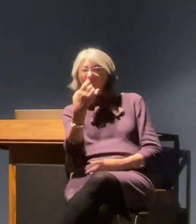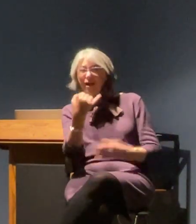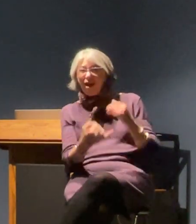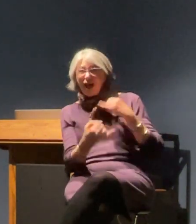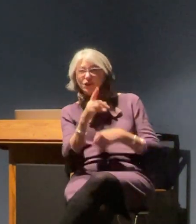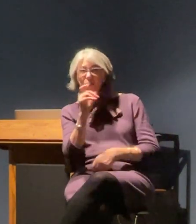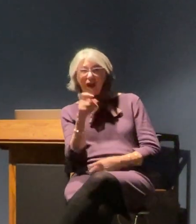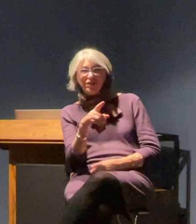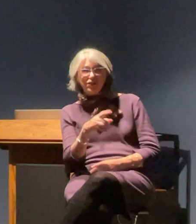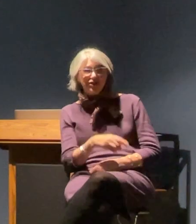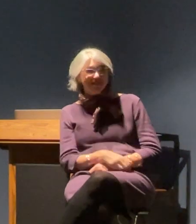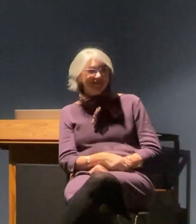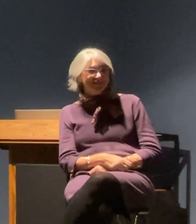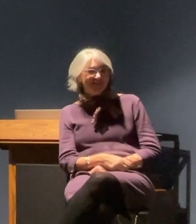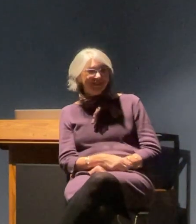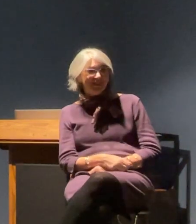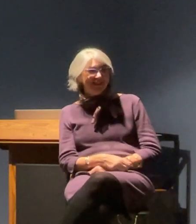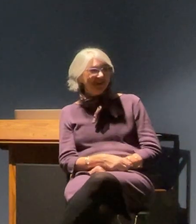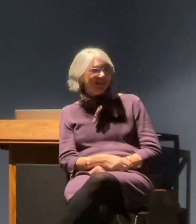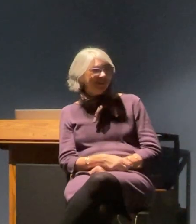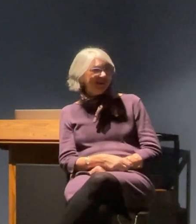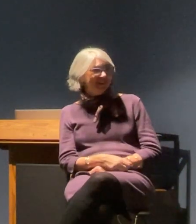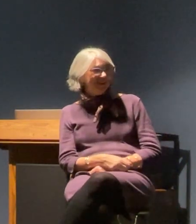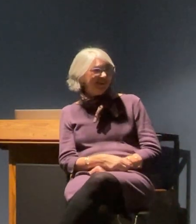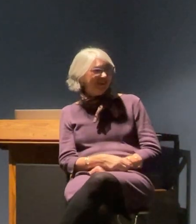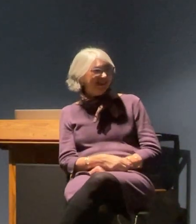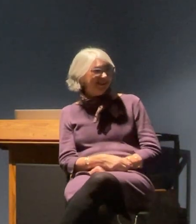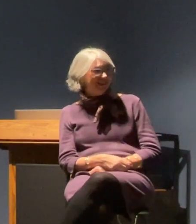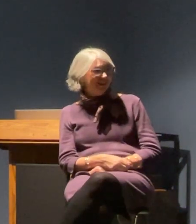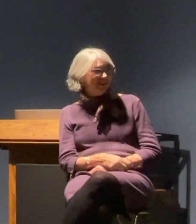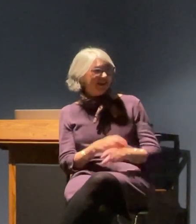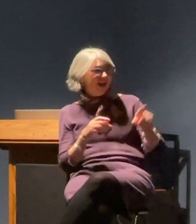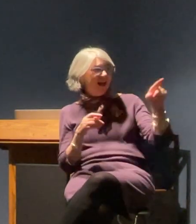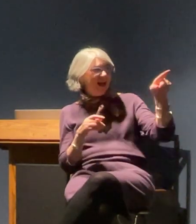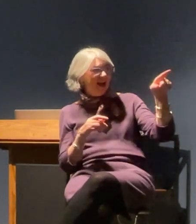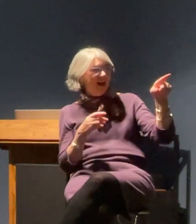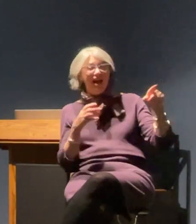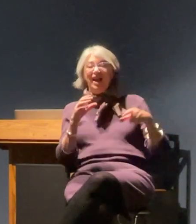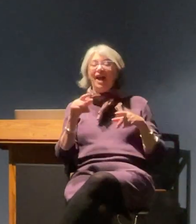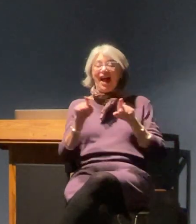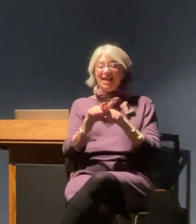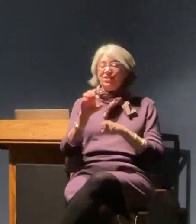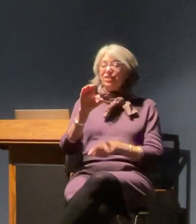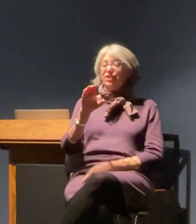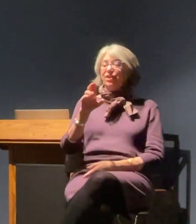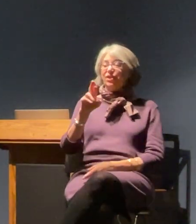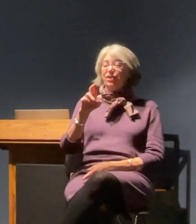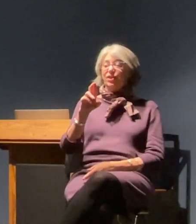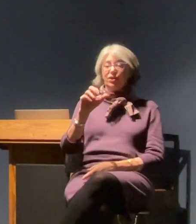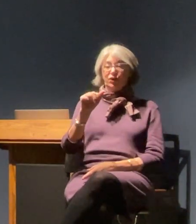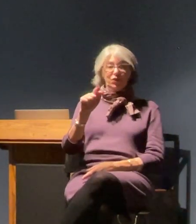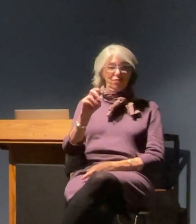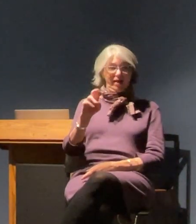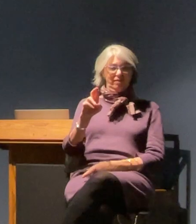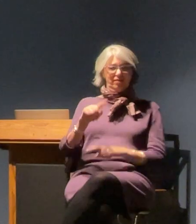question. It was just me. Oh, she had her hand up, too. As a curator, I Yes. could not help